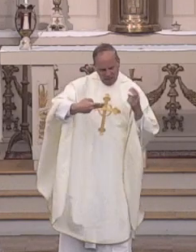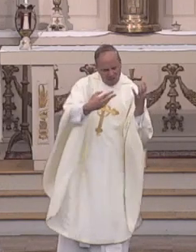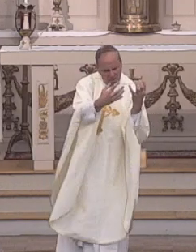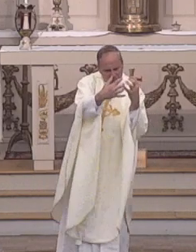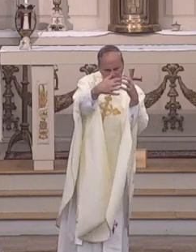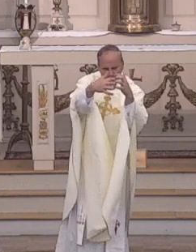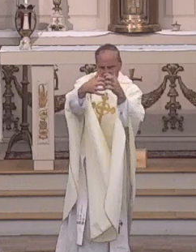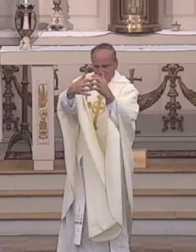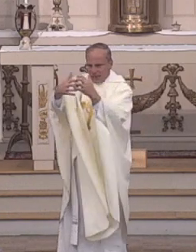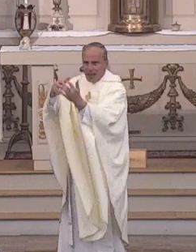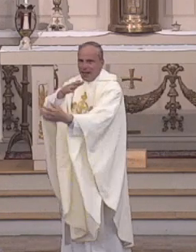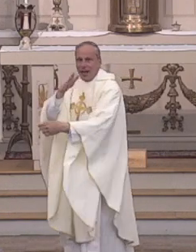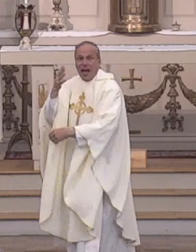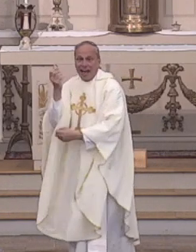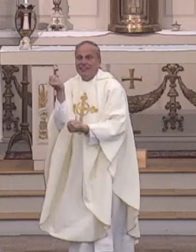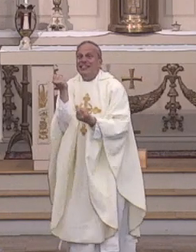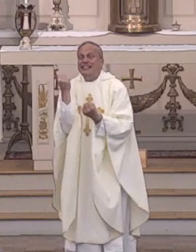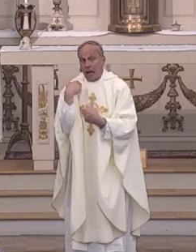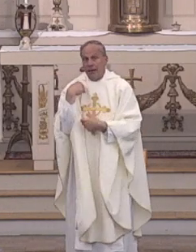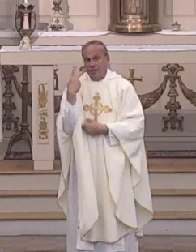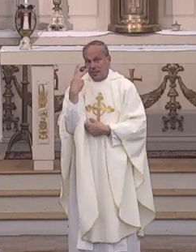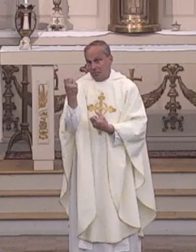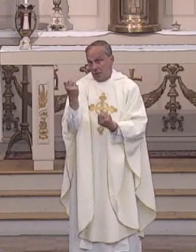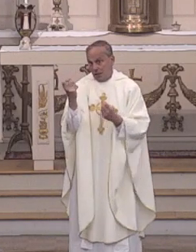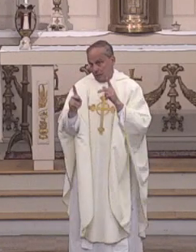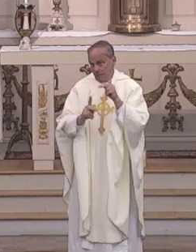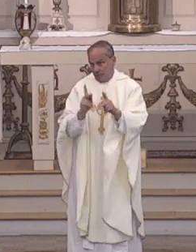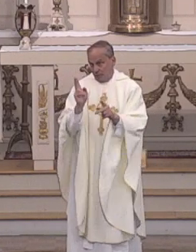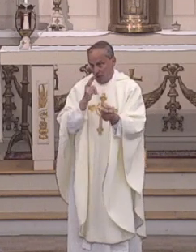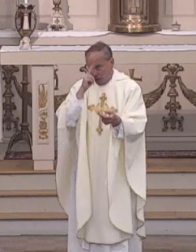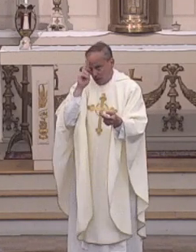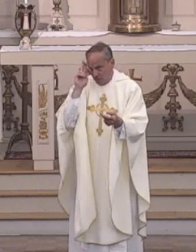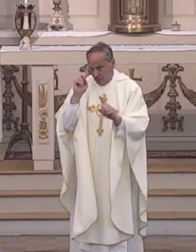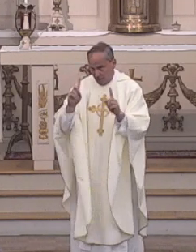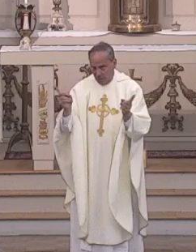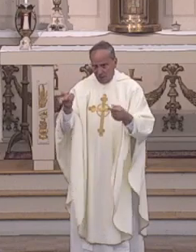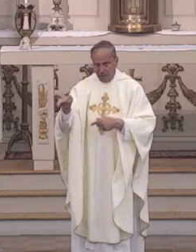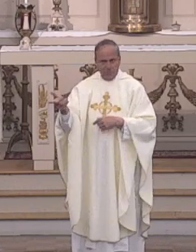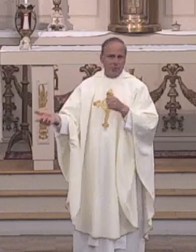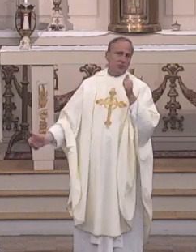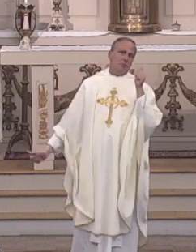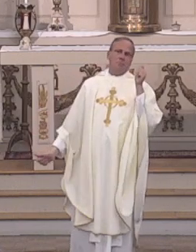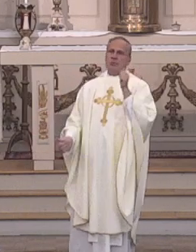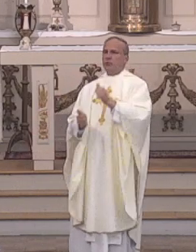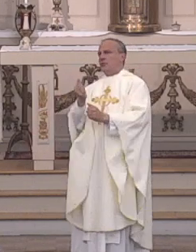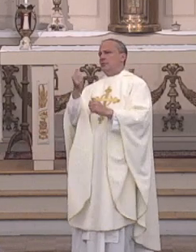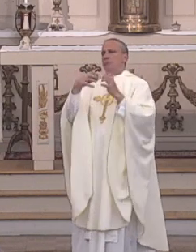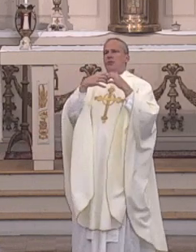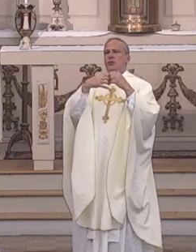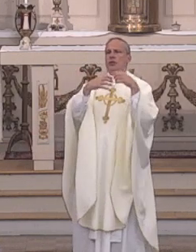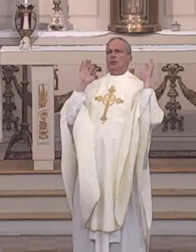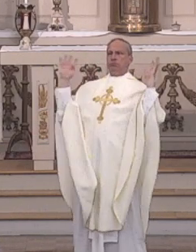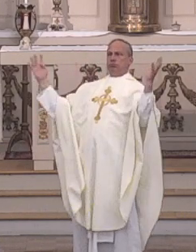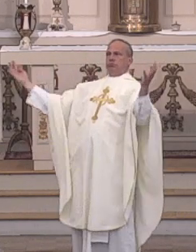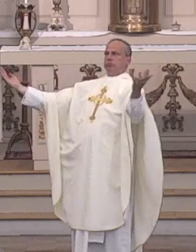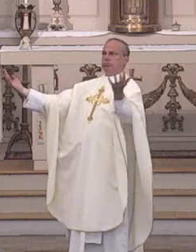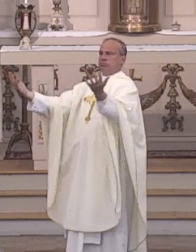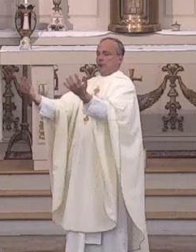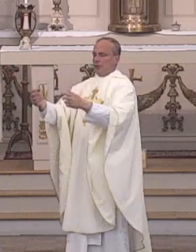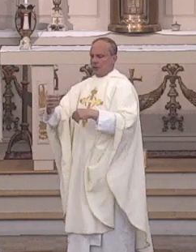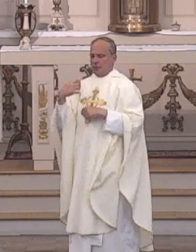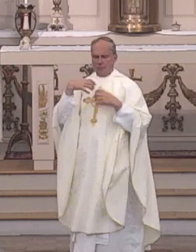to. He was laying in his bed with all these tubes. And believe me, I've seen a lot of people in the hospital before, and this